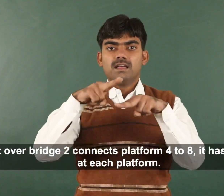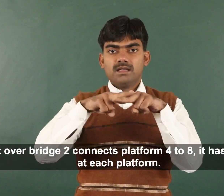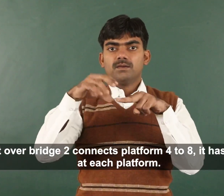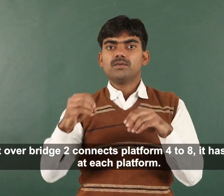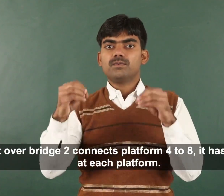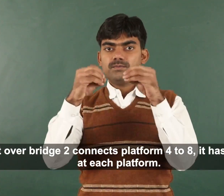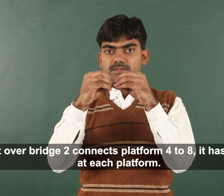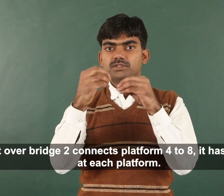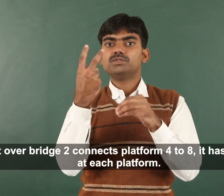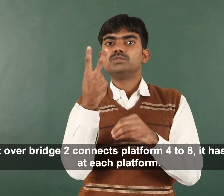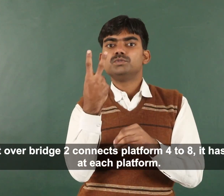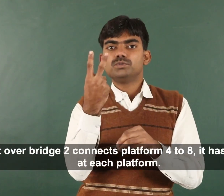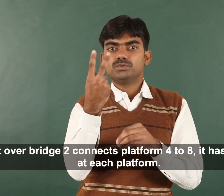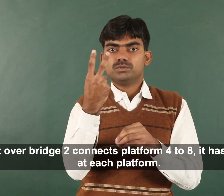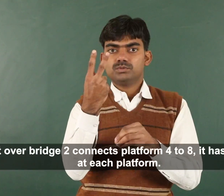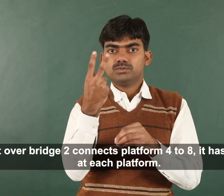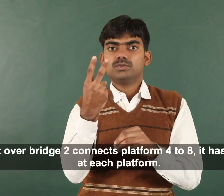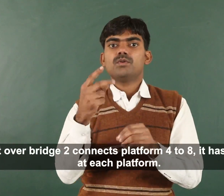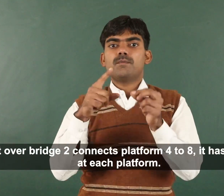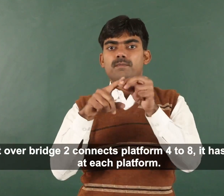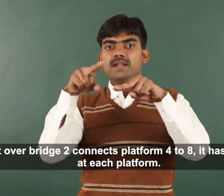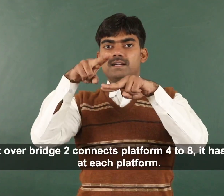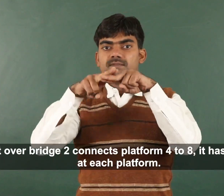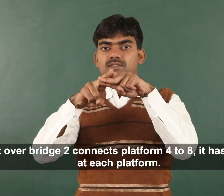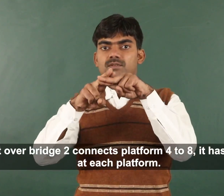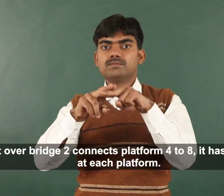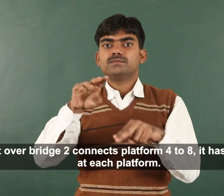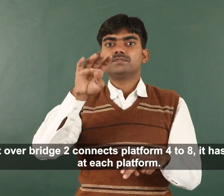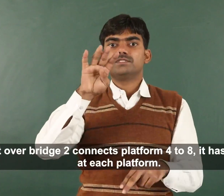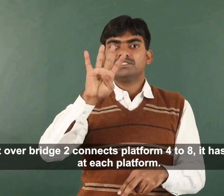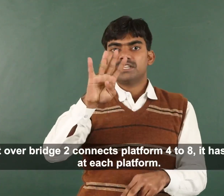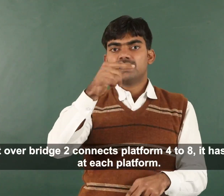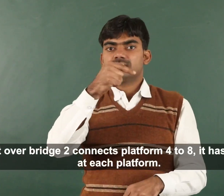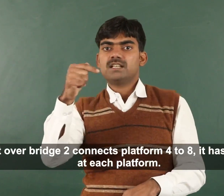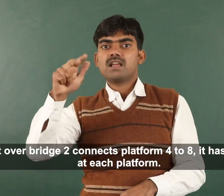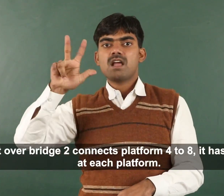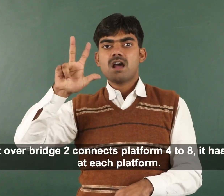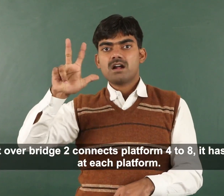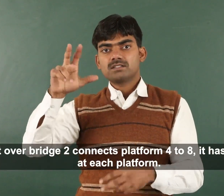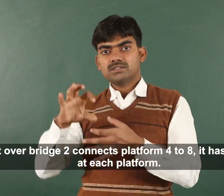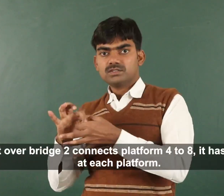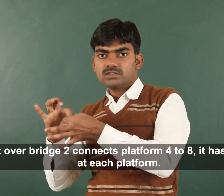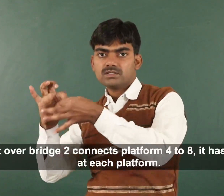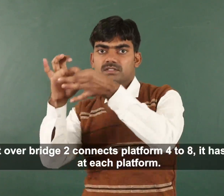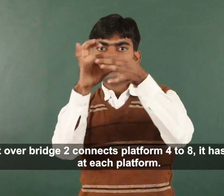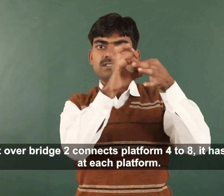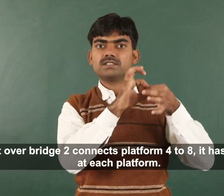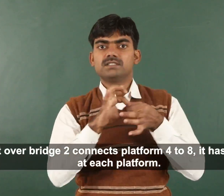Foot overbridge 2 connects platforms 4 to 8. It has stairs at each